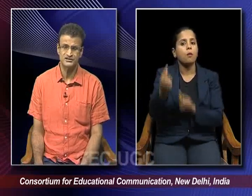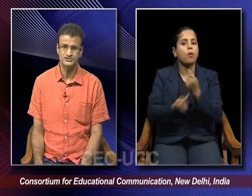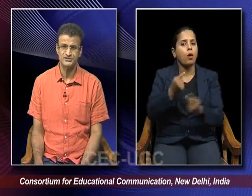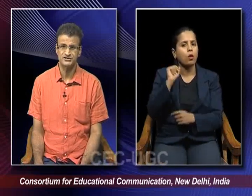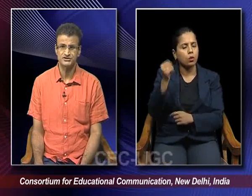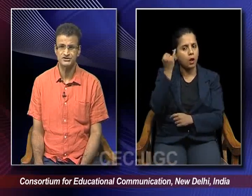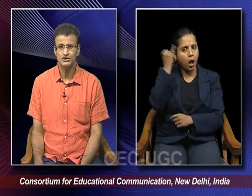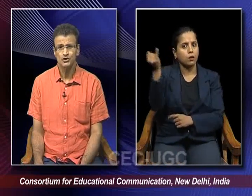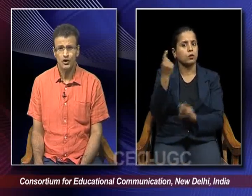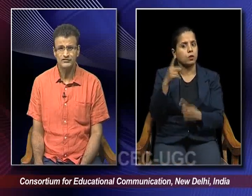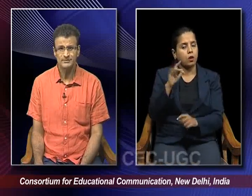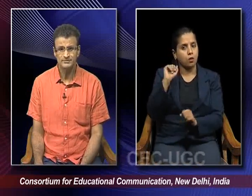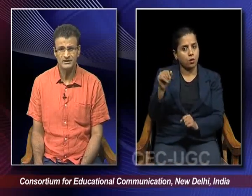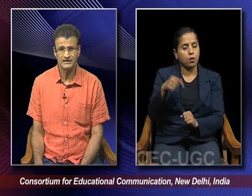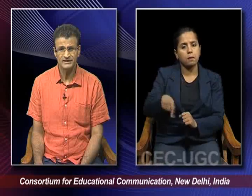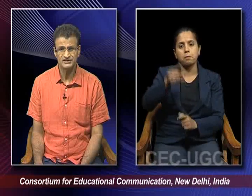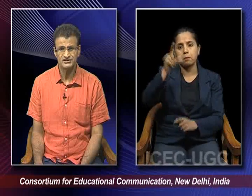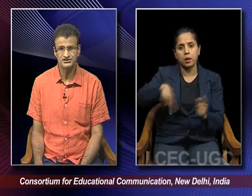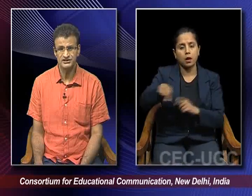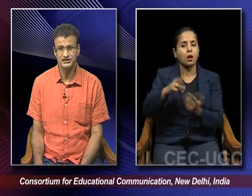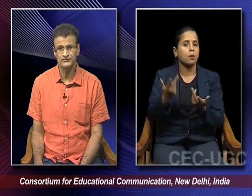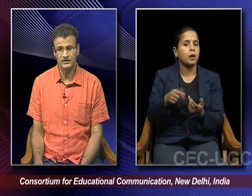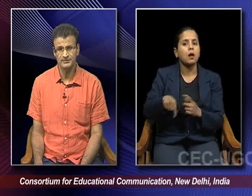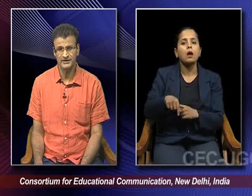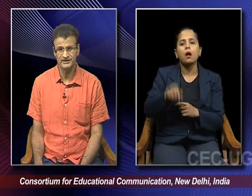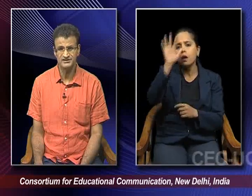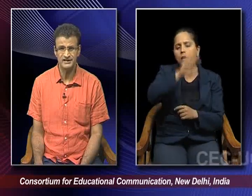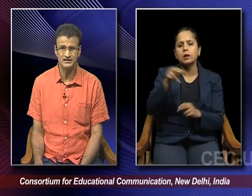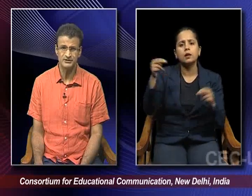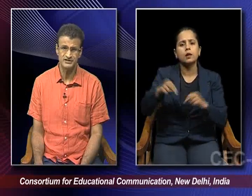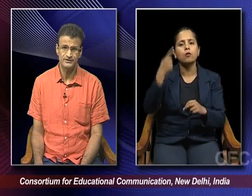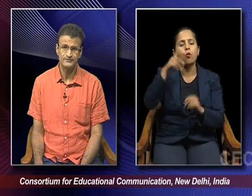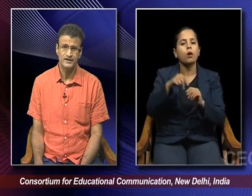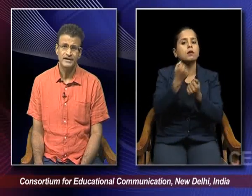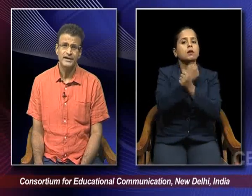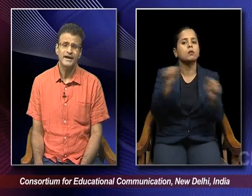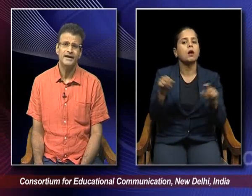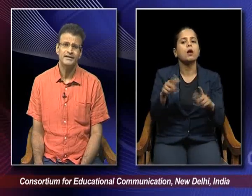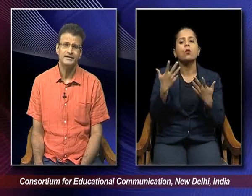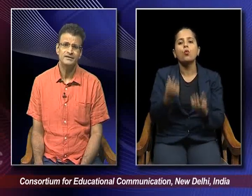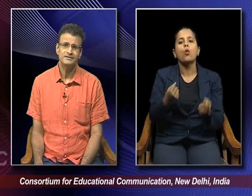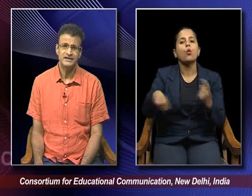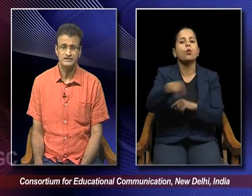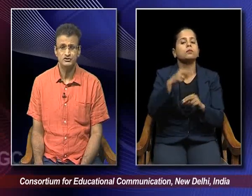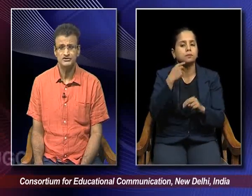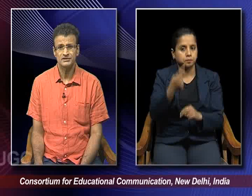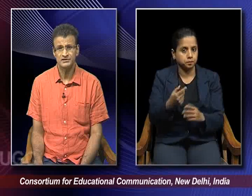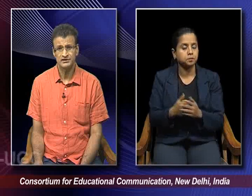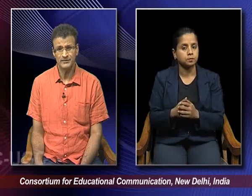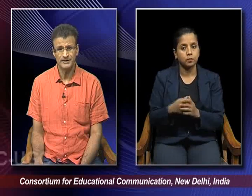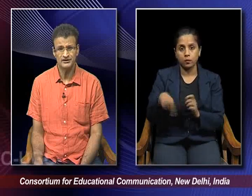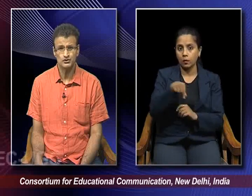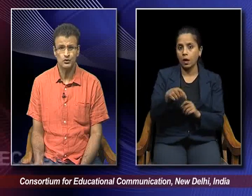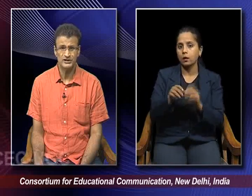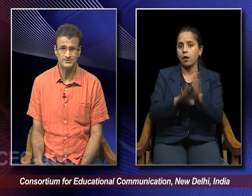ideological aspirations of the people and the nation's need for independence and the liberty. And that it was